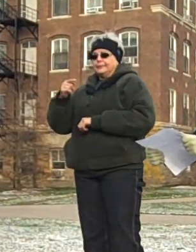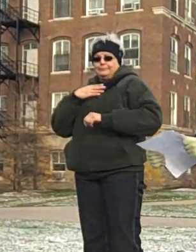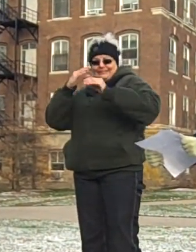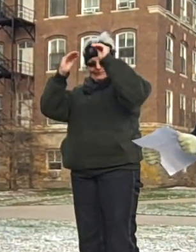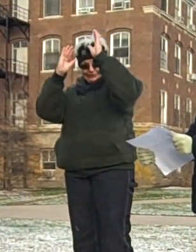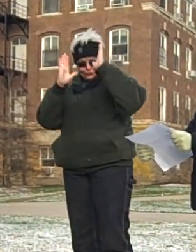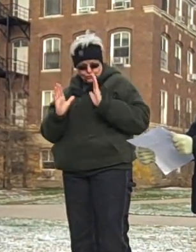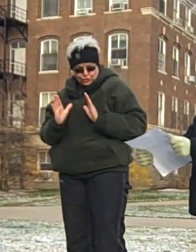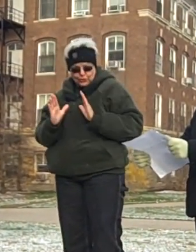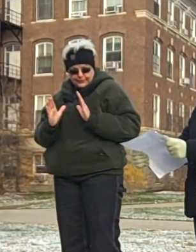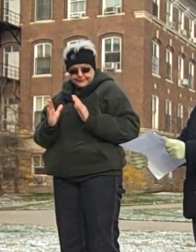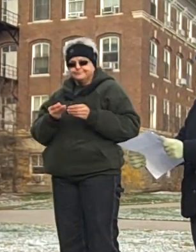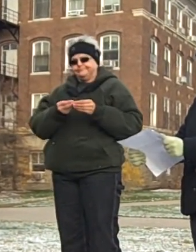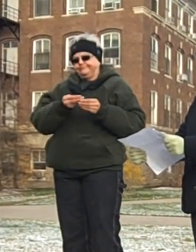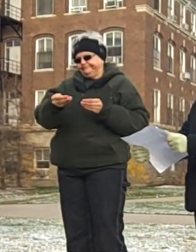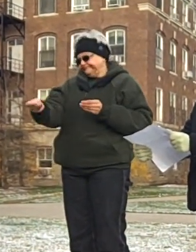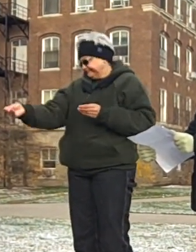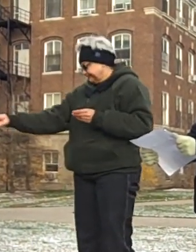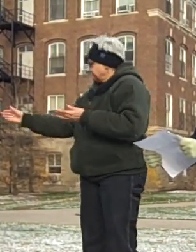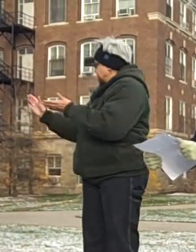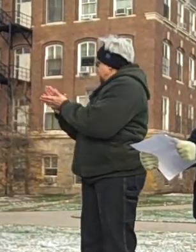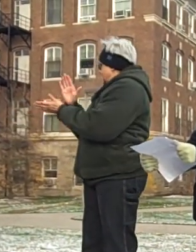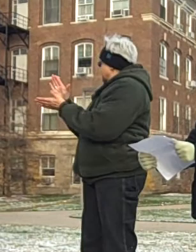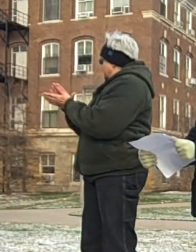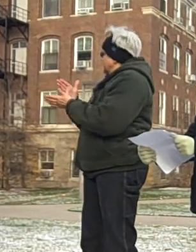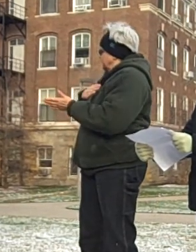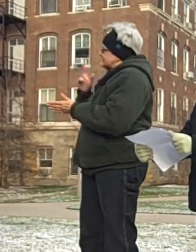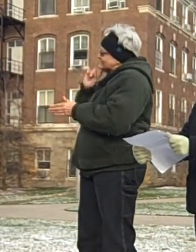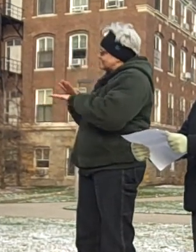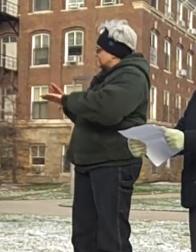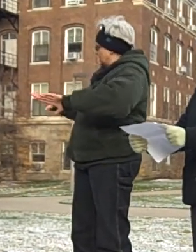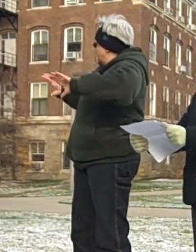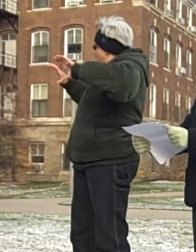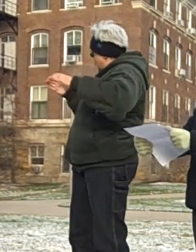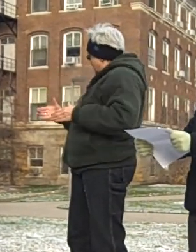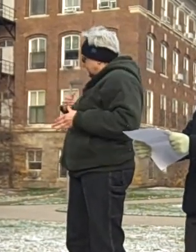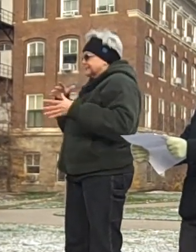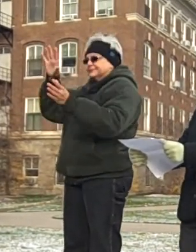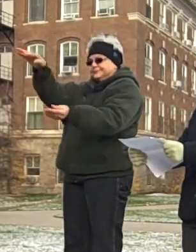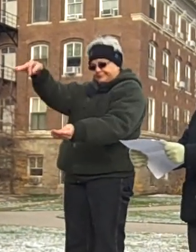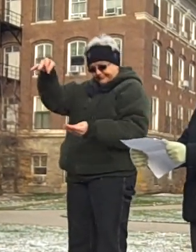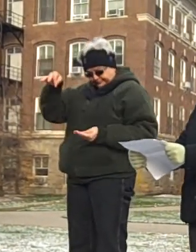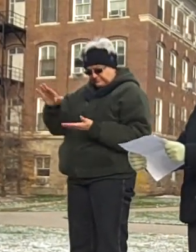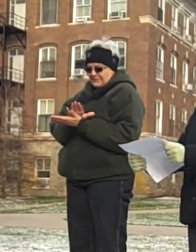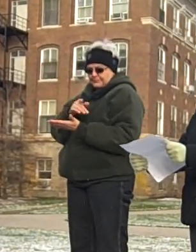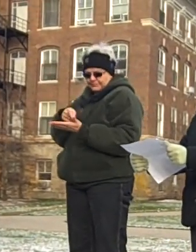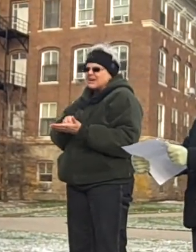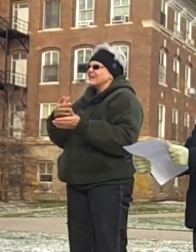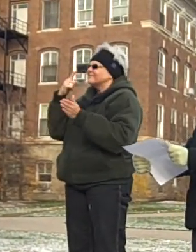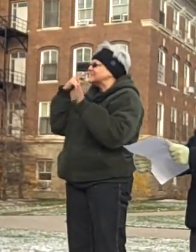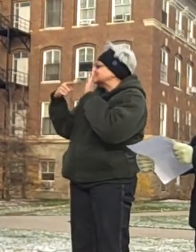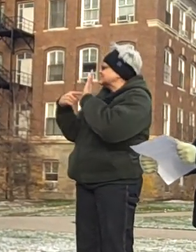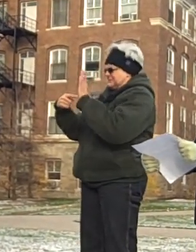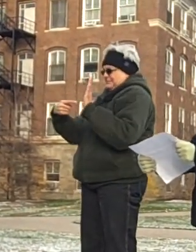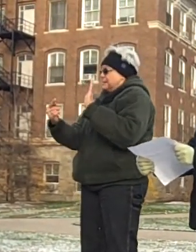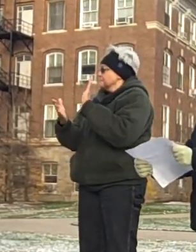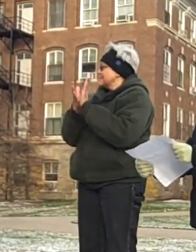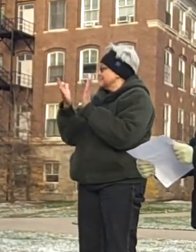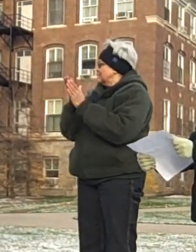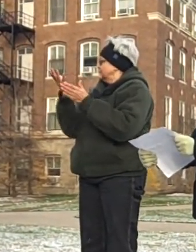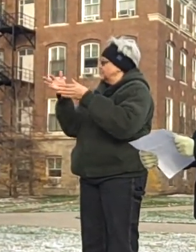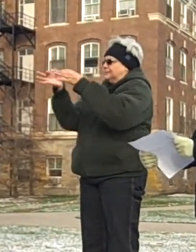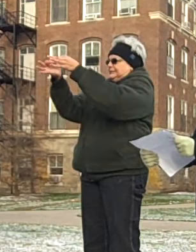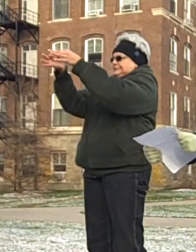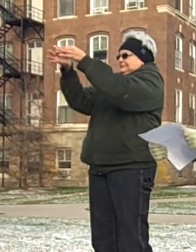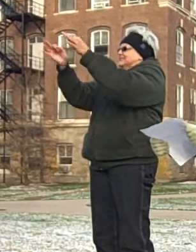8 years old, and my teacher had passed out an assignment for the day to all the deaf kids, and I took it,